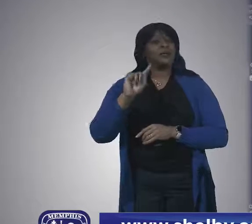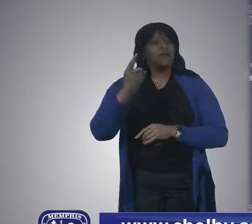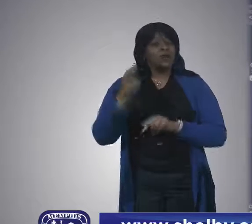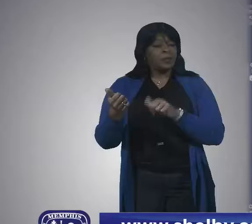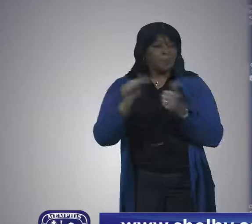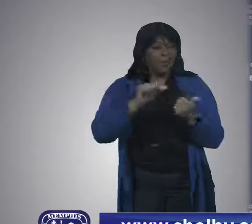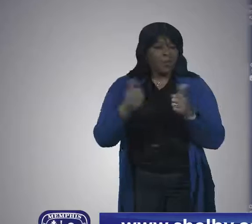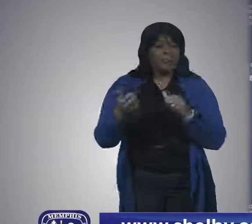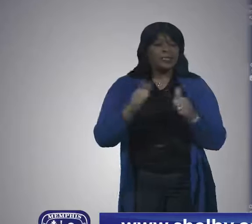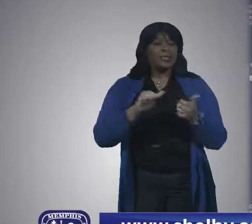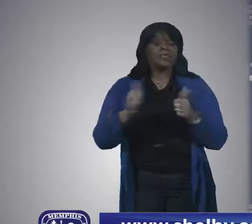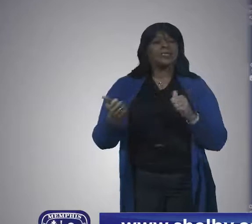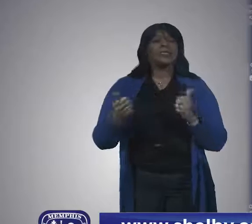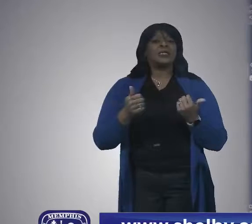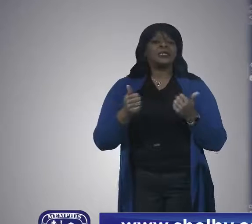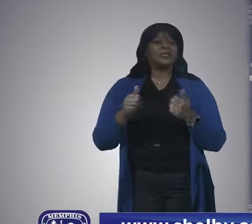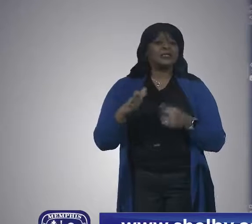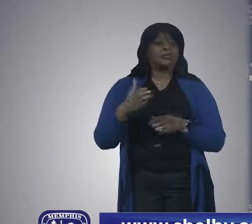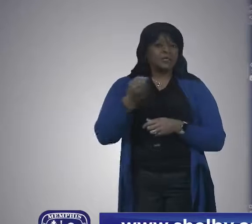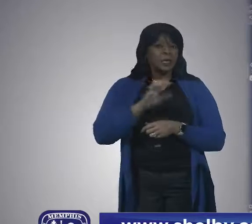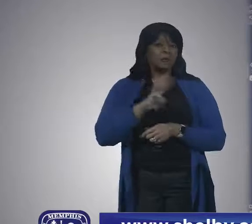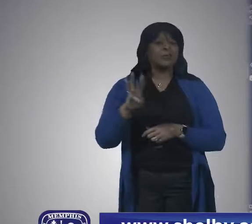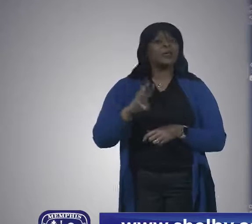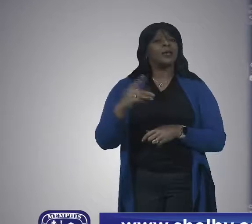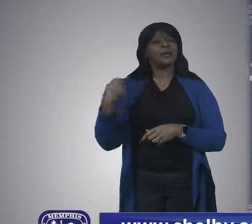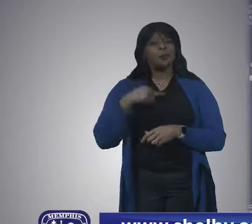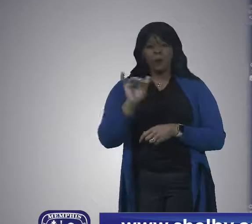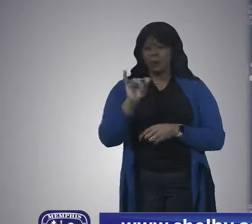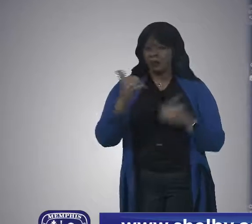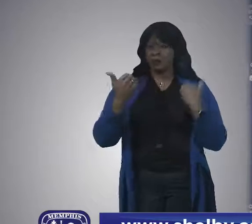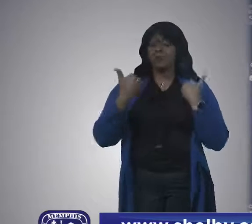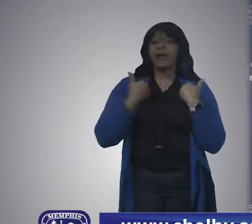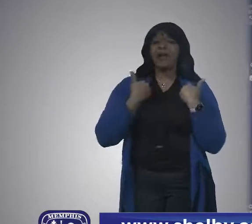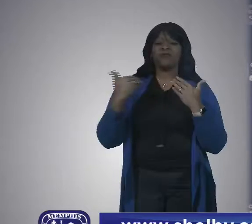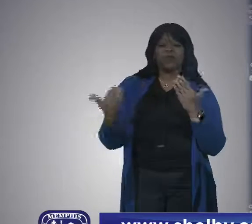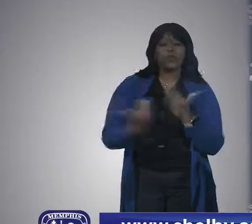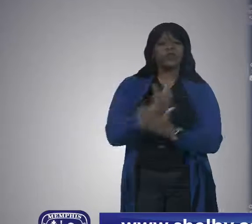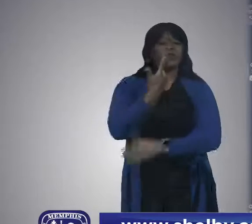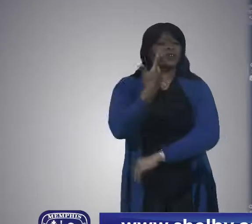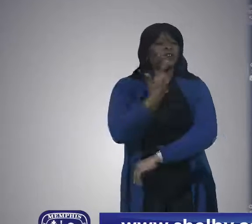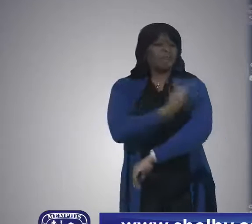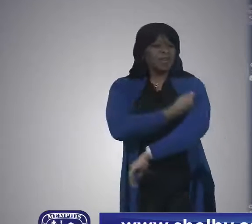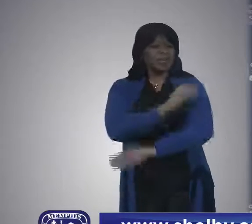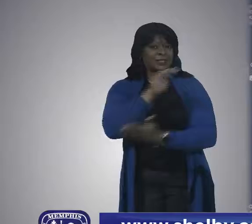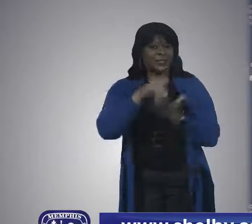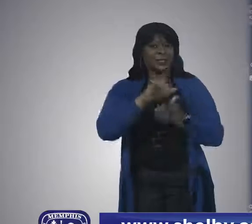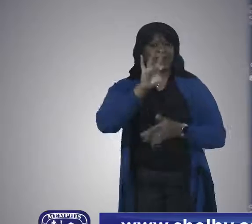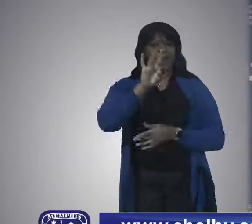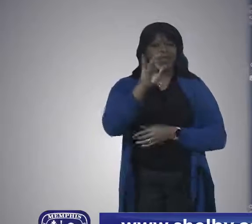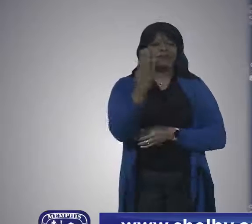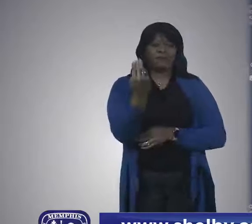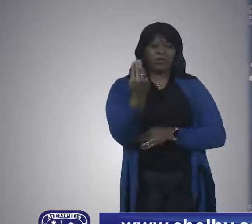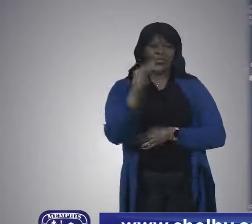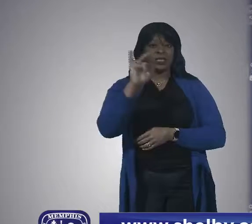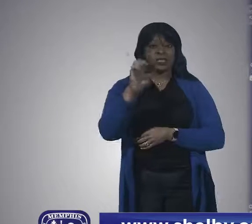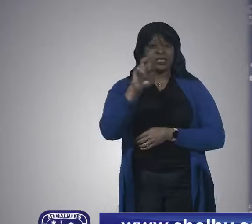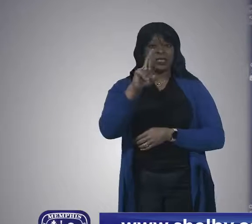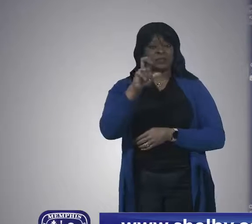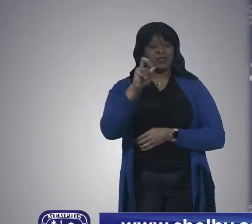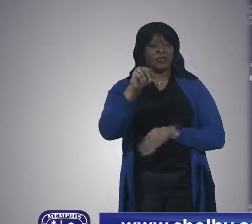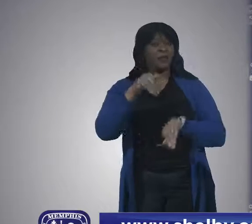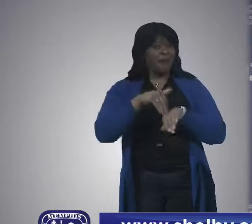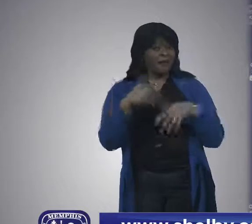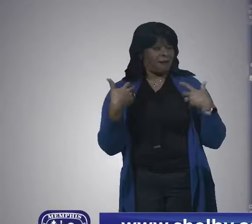First Baptist, but also we have a new vaccination site at 814 Jefferson at the